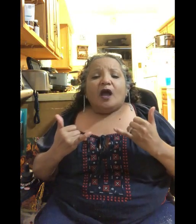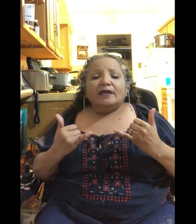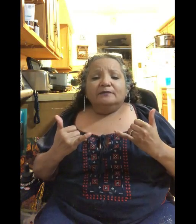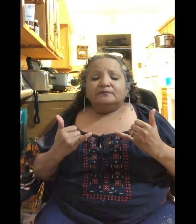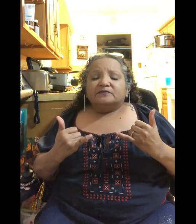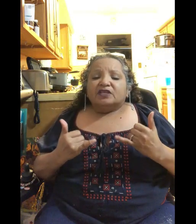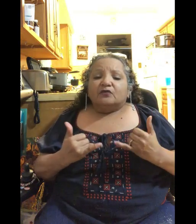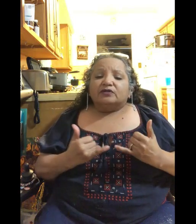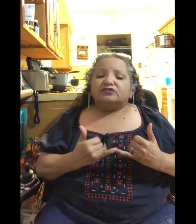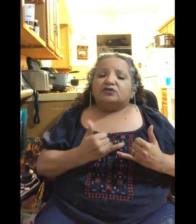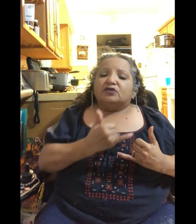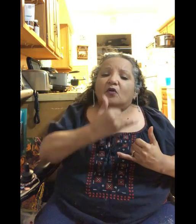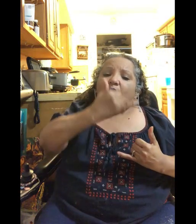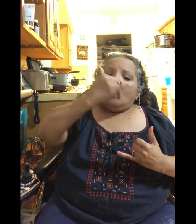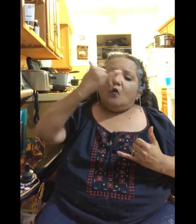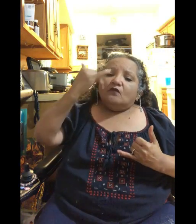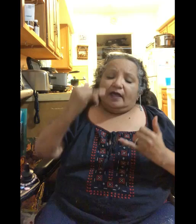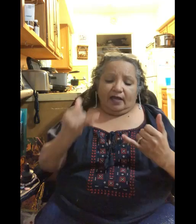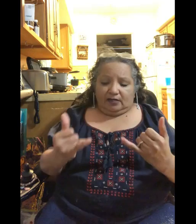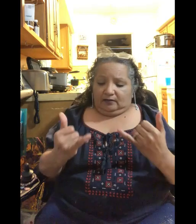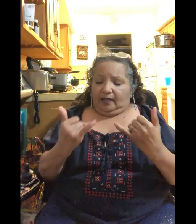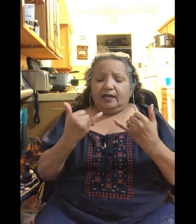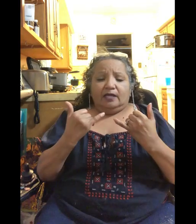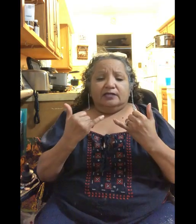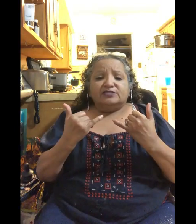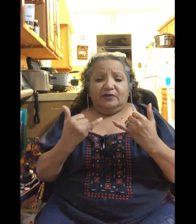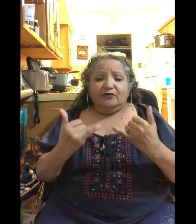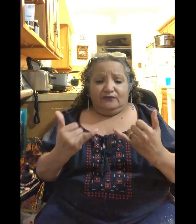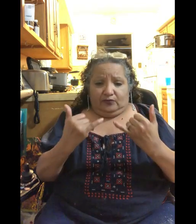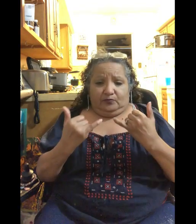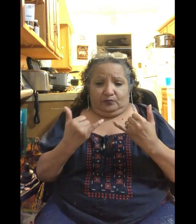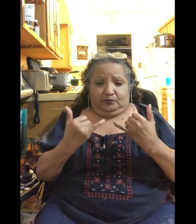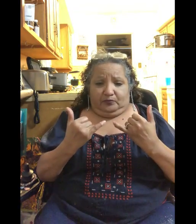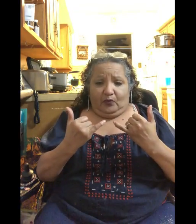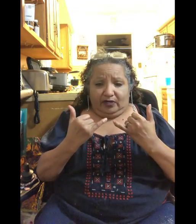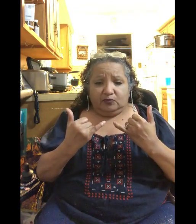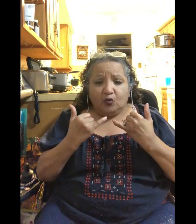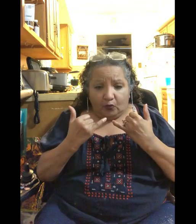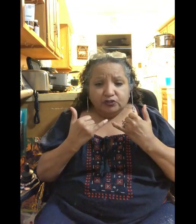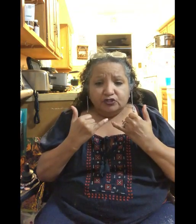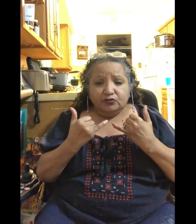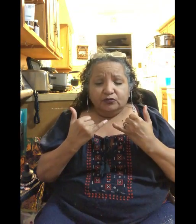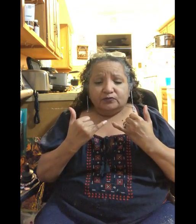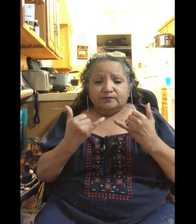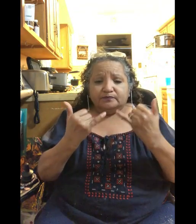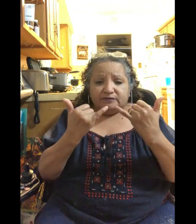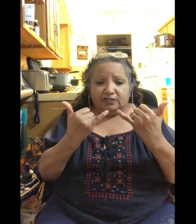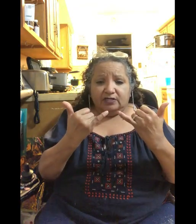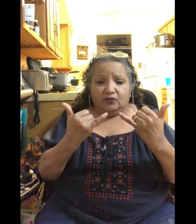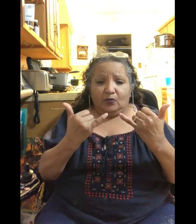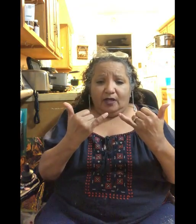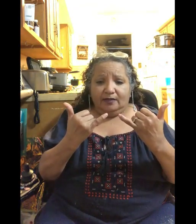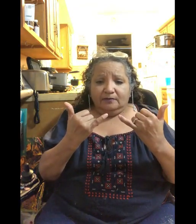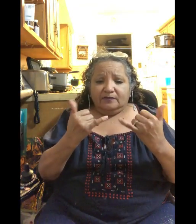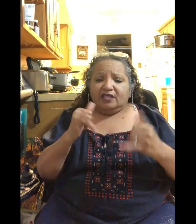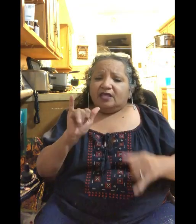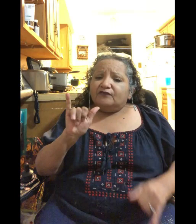Y, it's going to go O, and it's better if you point them towards you, the letter Y. If you're